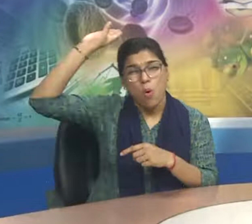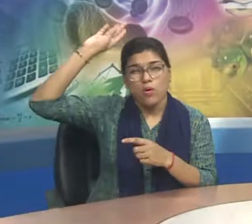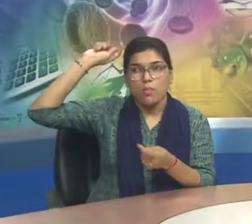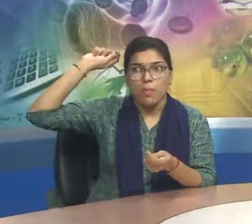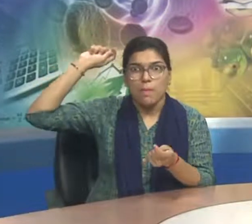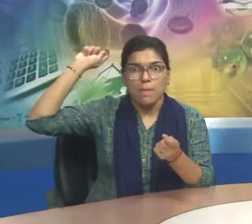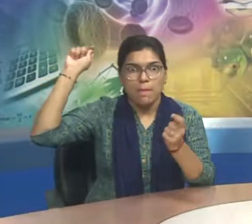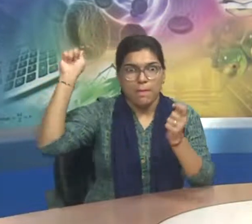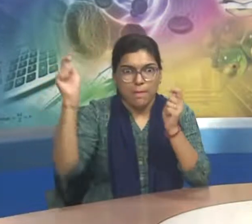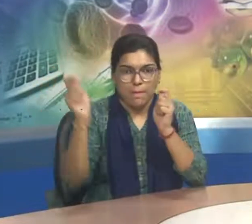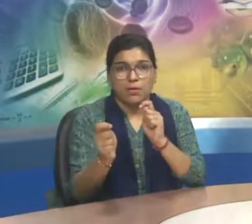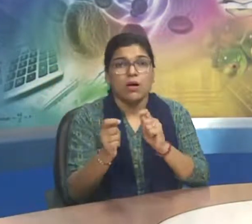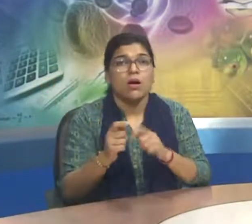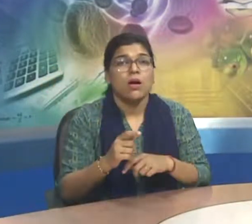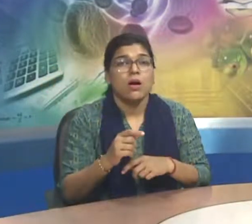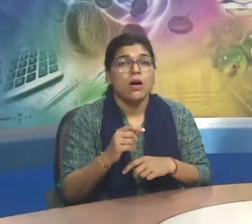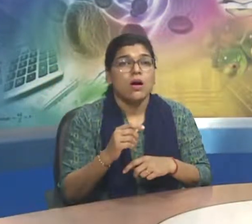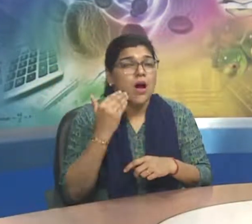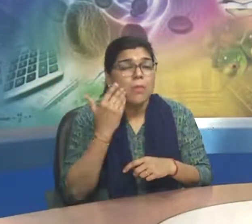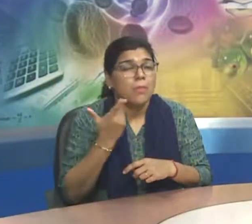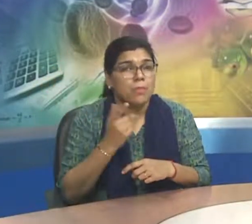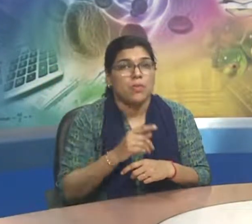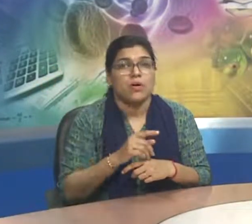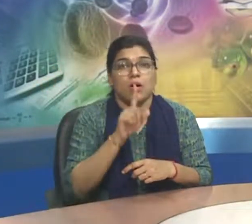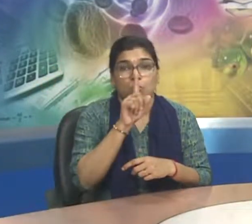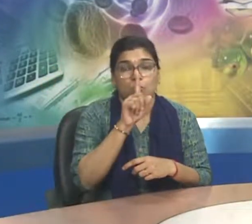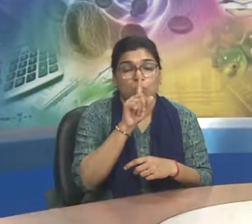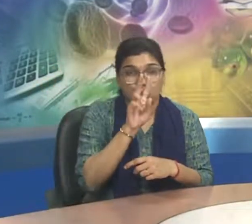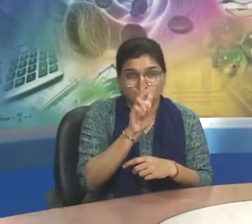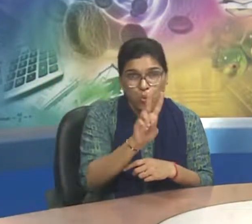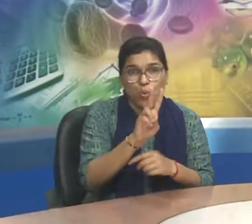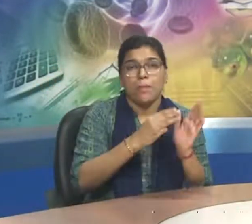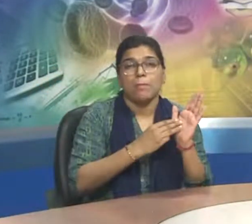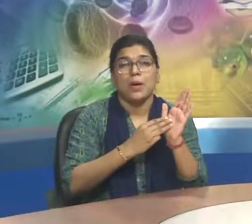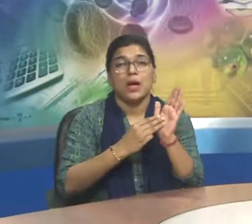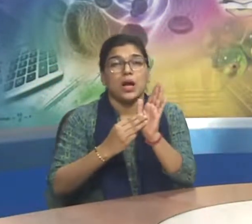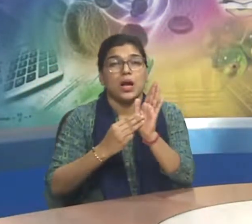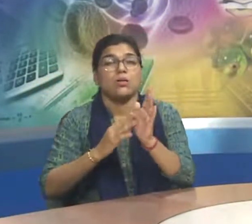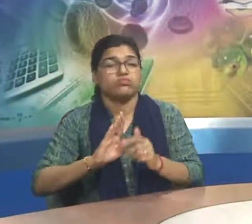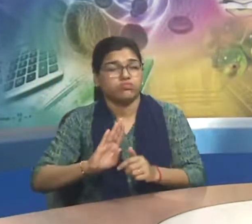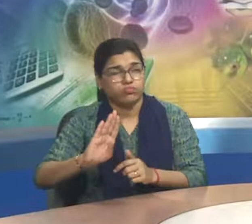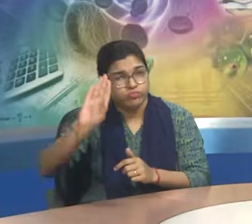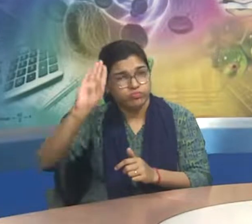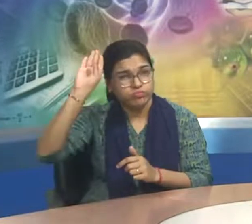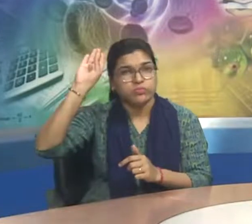We know that the modern humans has been evolved